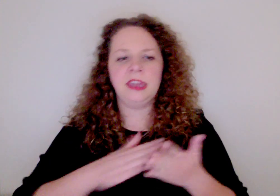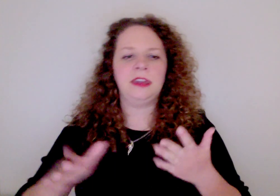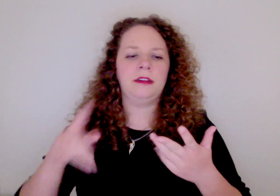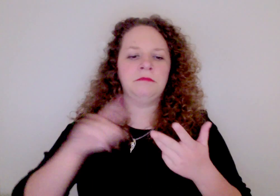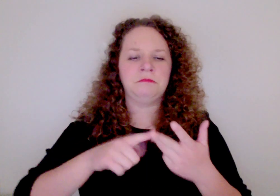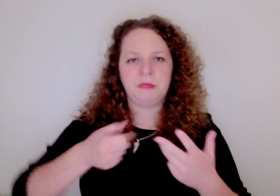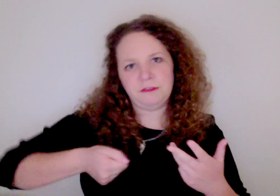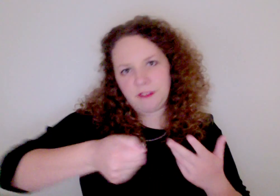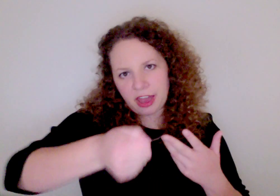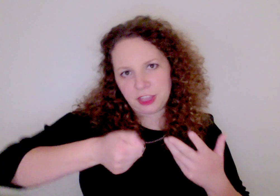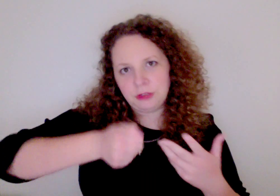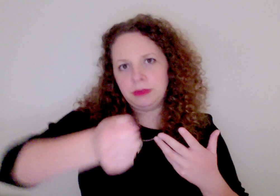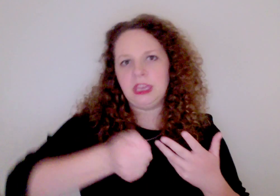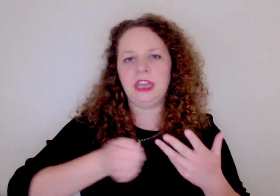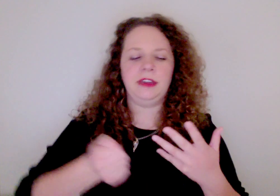sweeping, vacuuming,